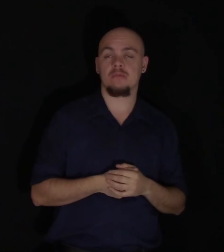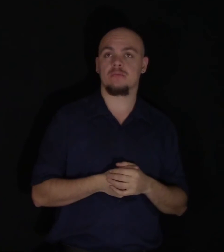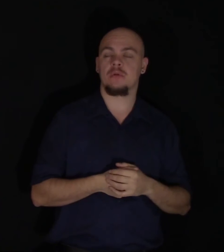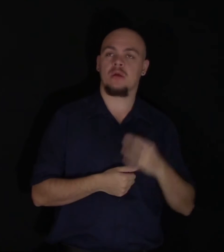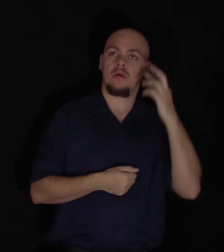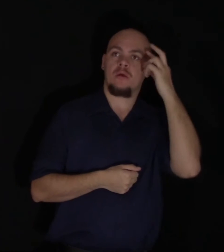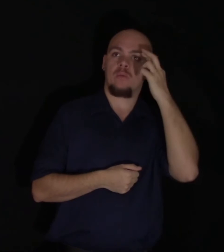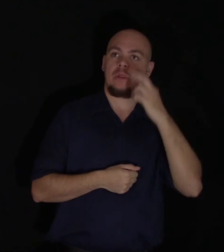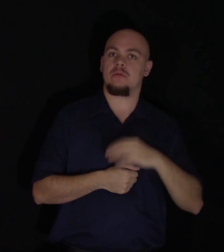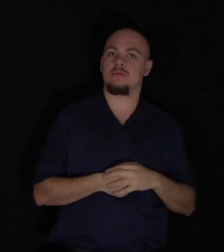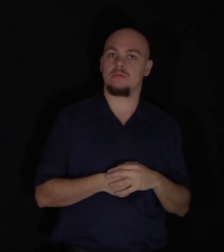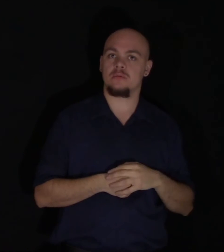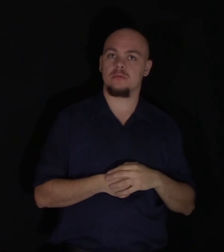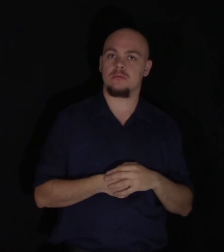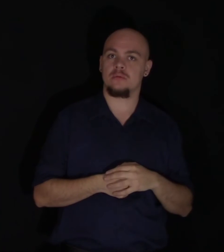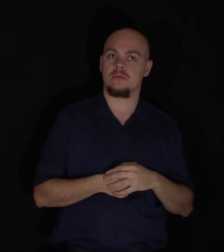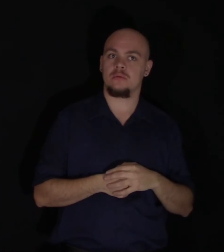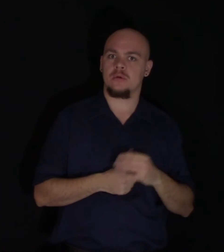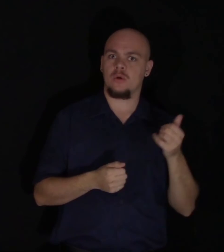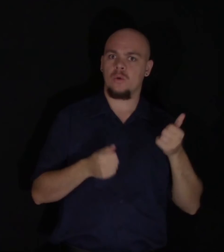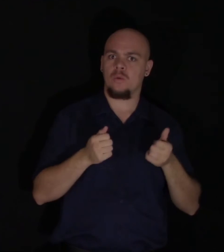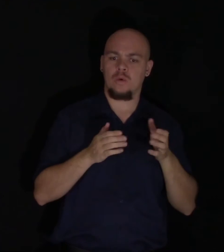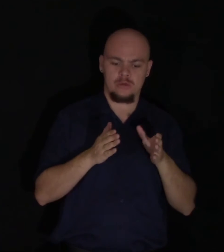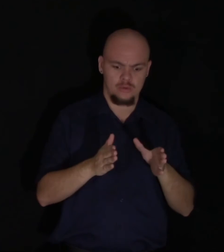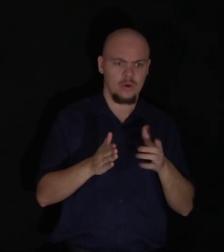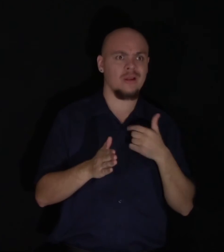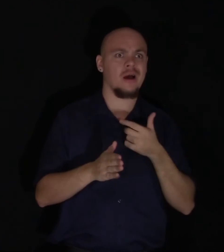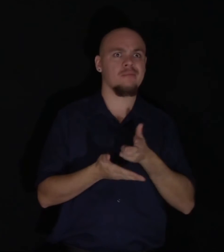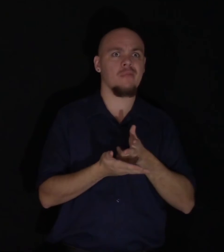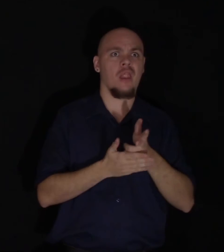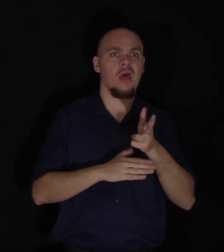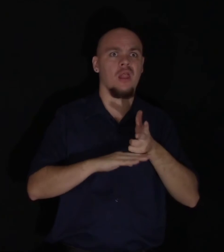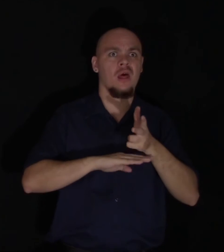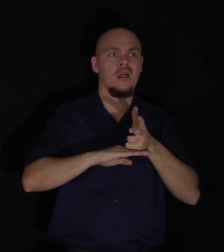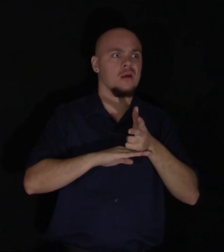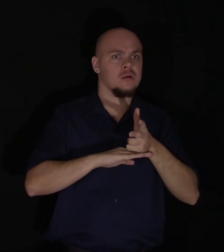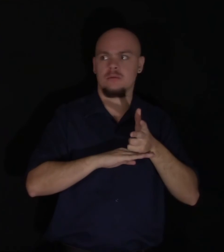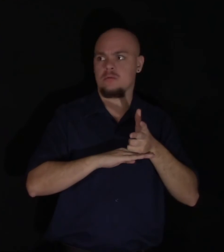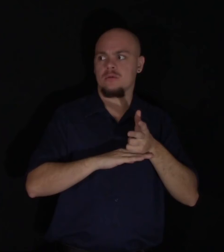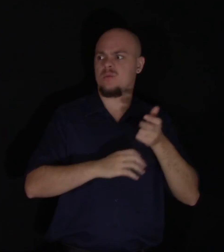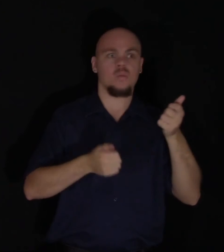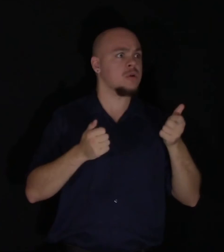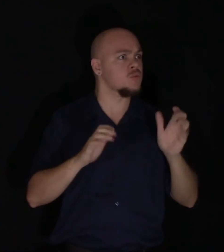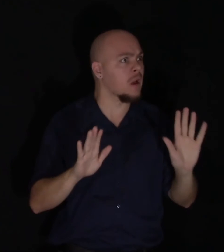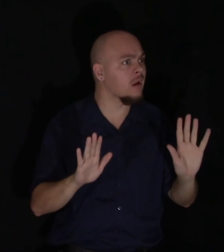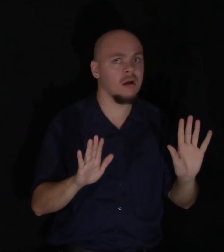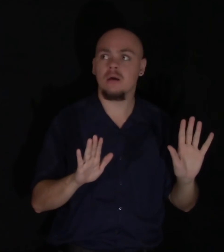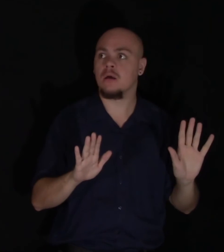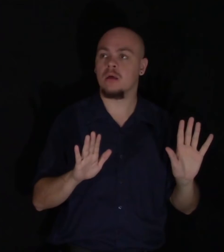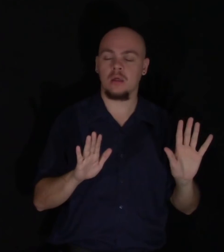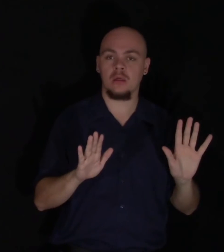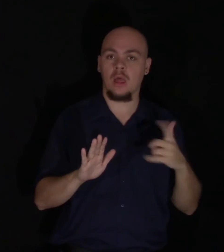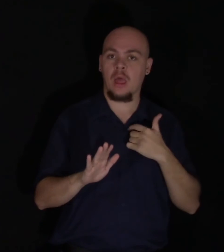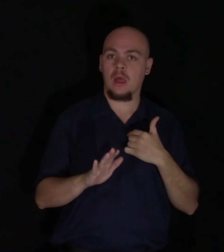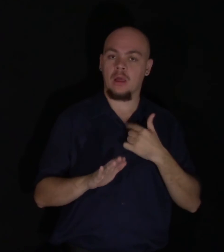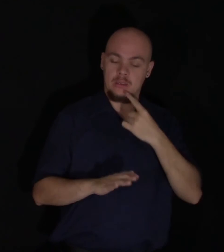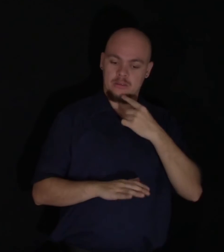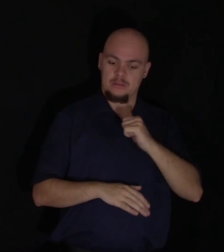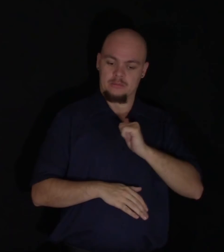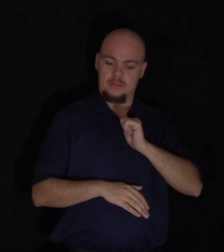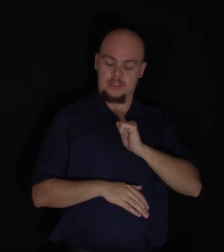I didn't know what route I had taken. I had no clue. And this is when I said to